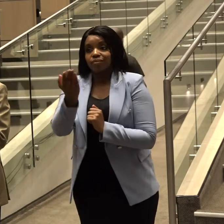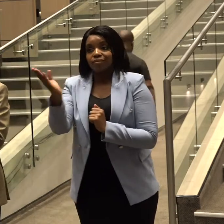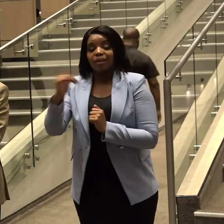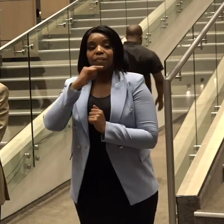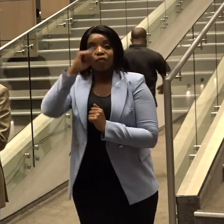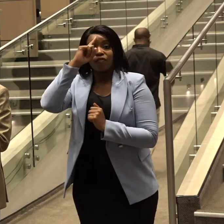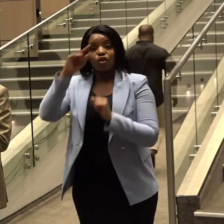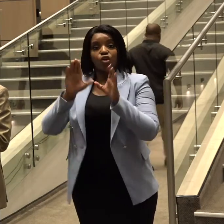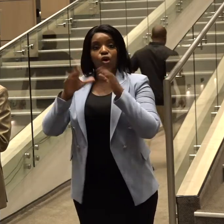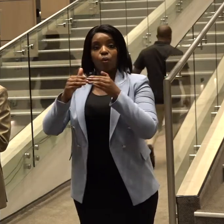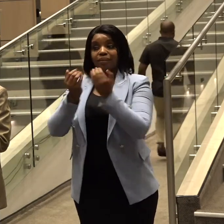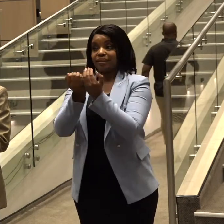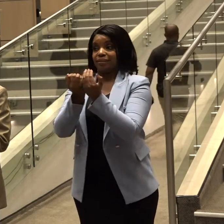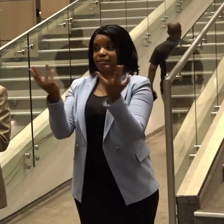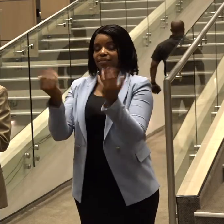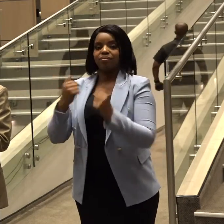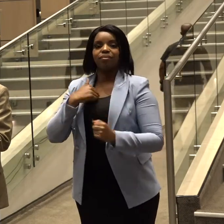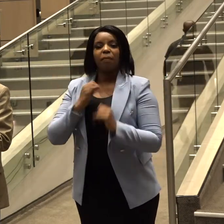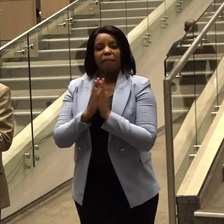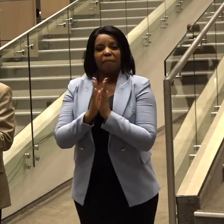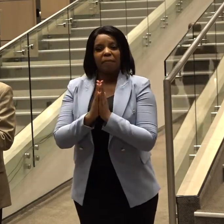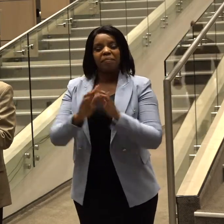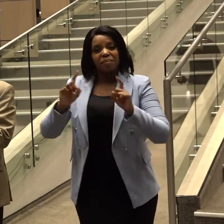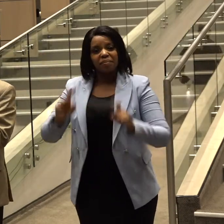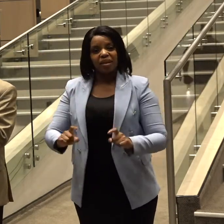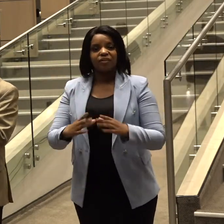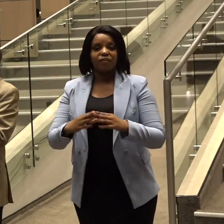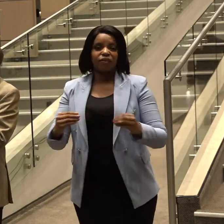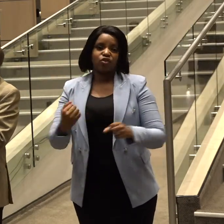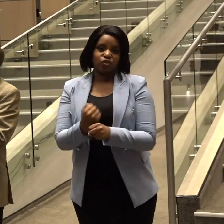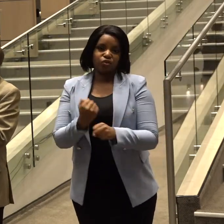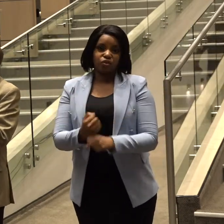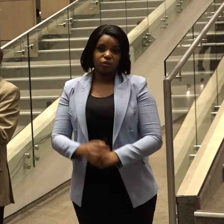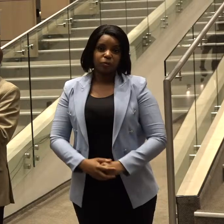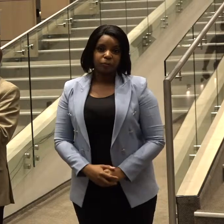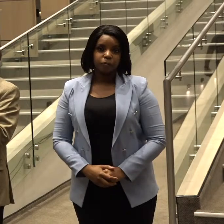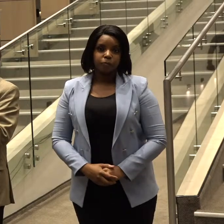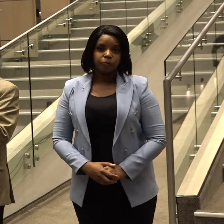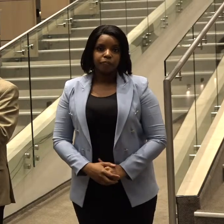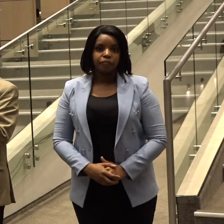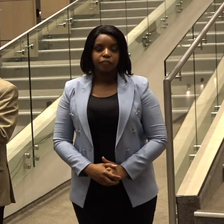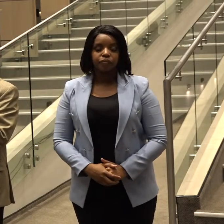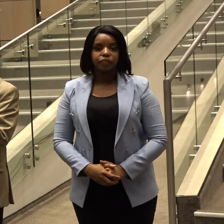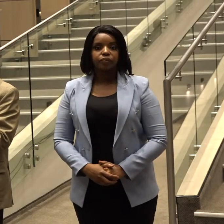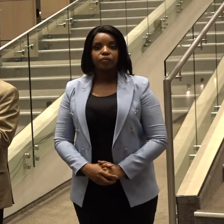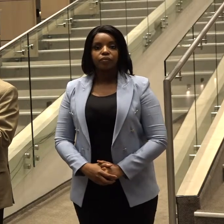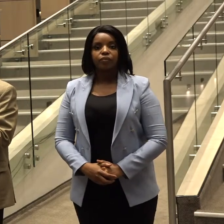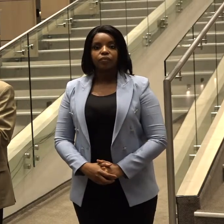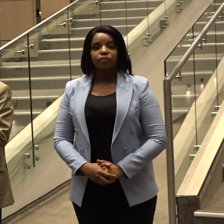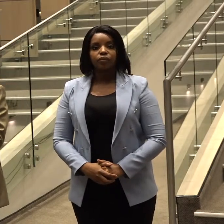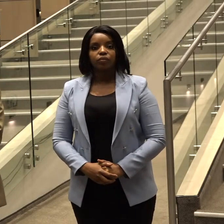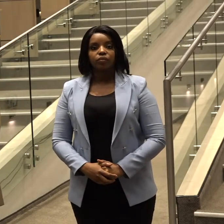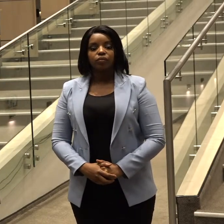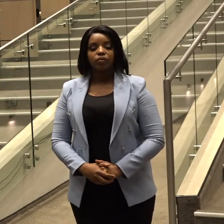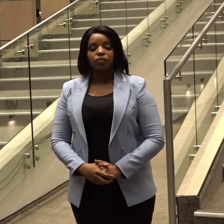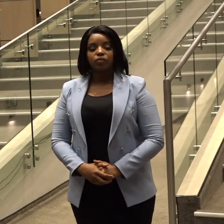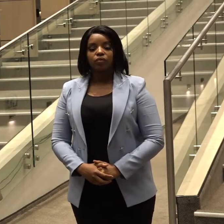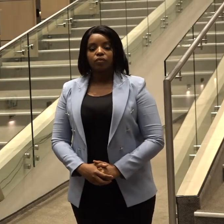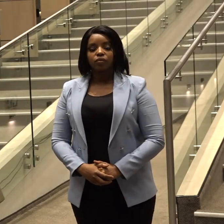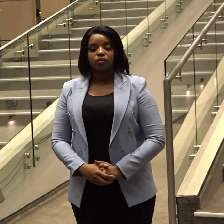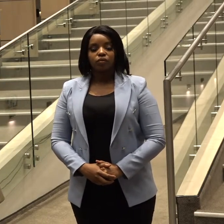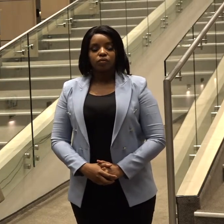that station is complete one other thing that some people after taking